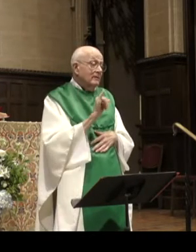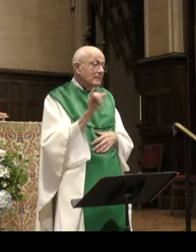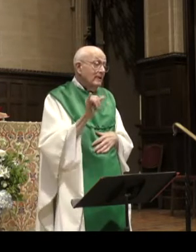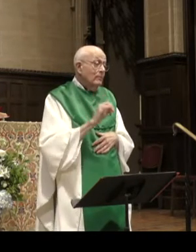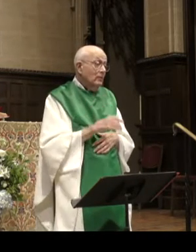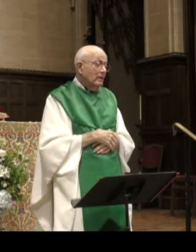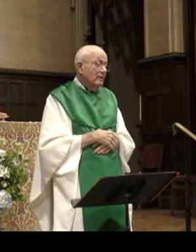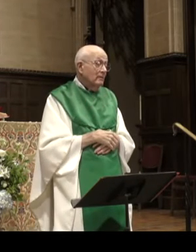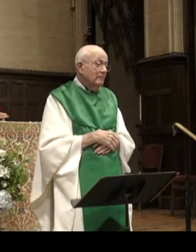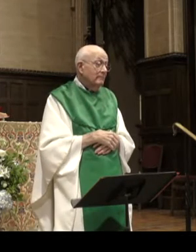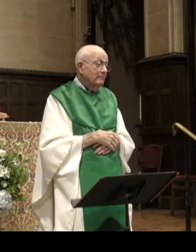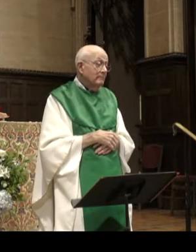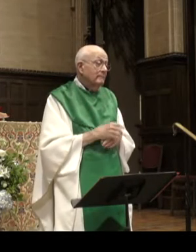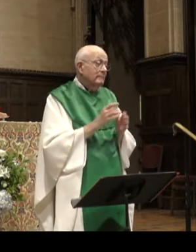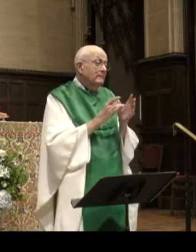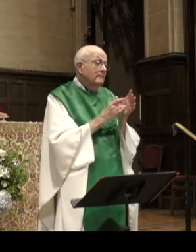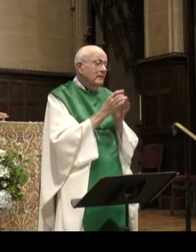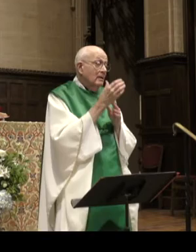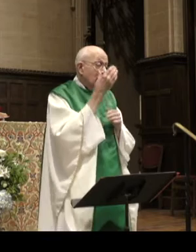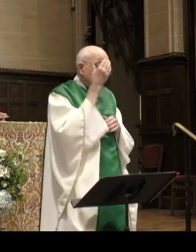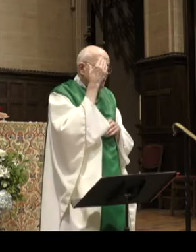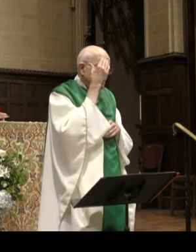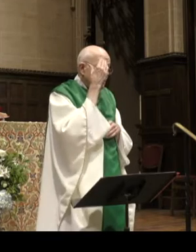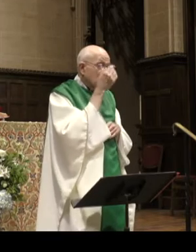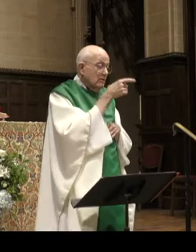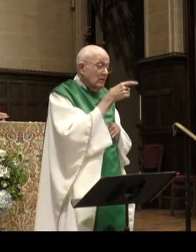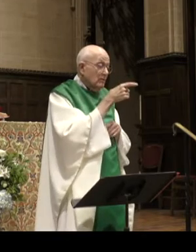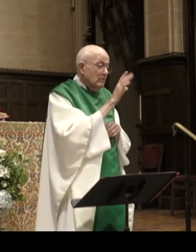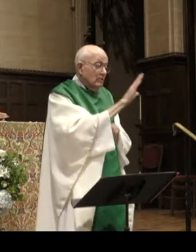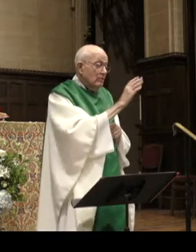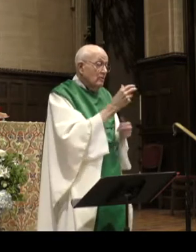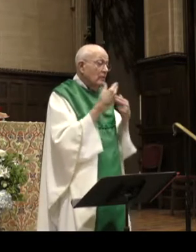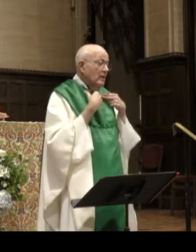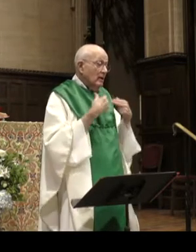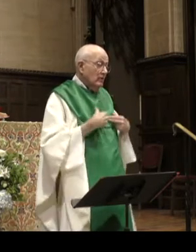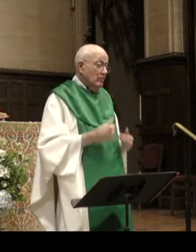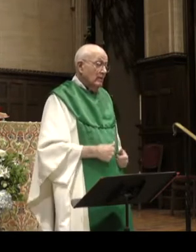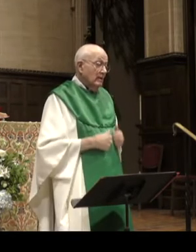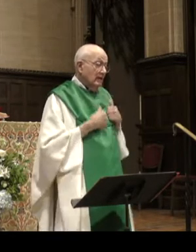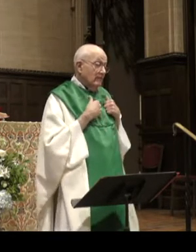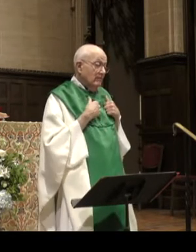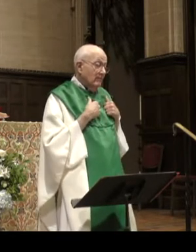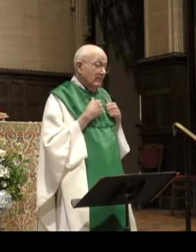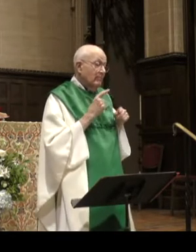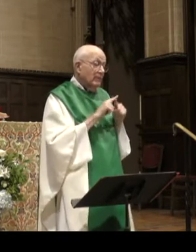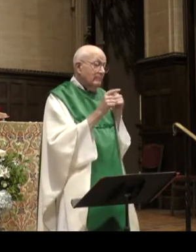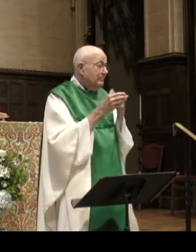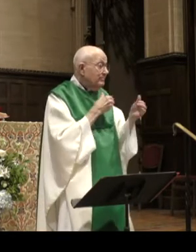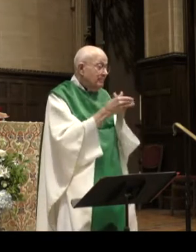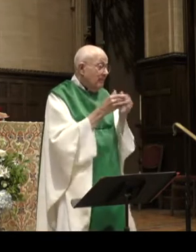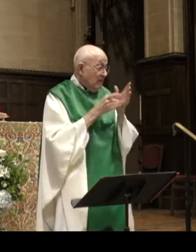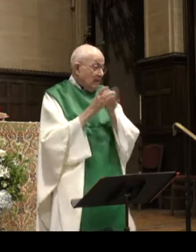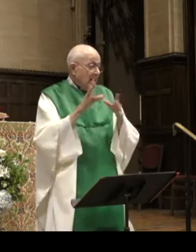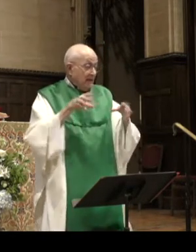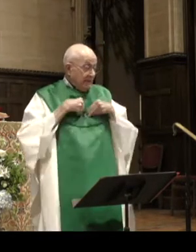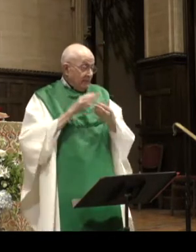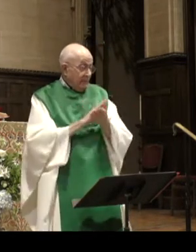the same way. Jesus knows your human life, but no matter,